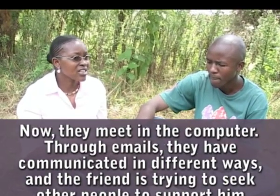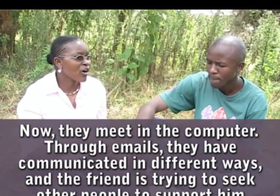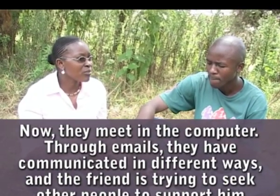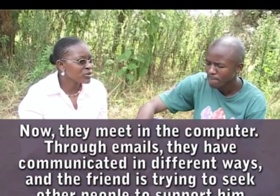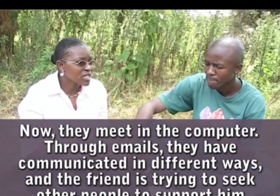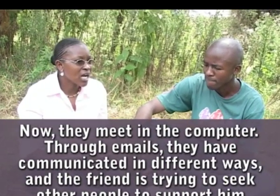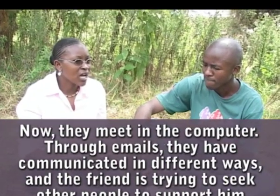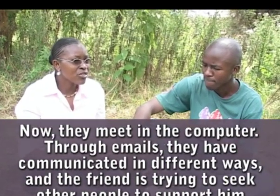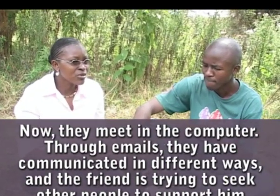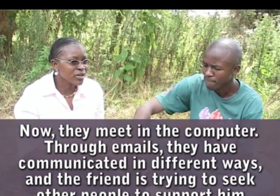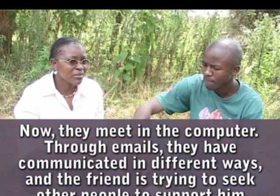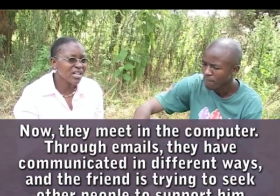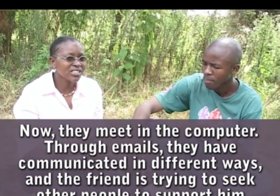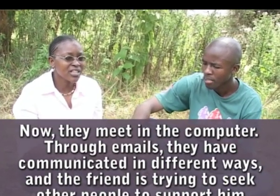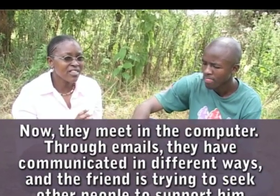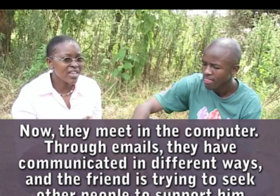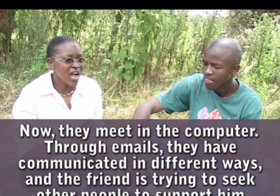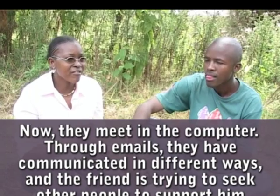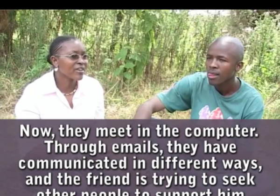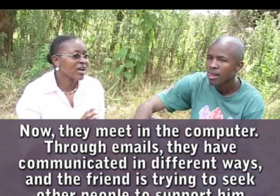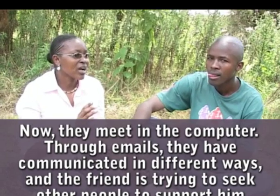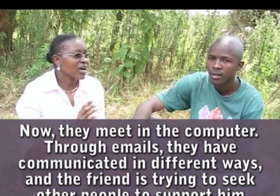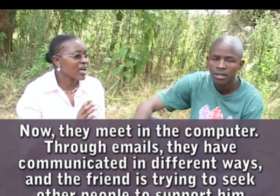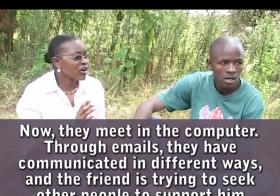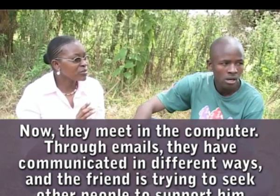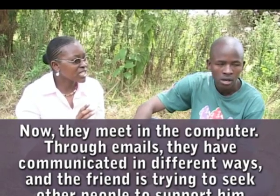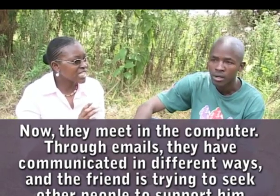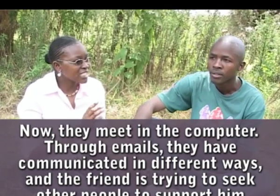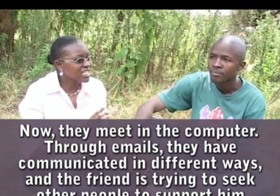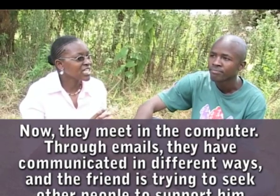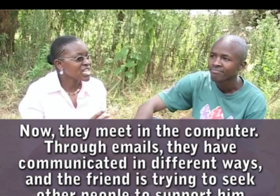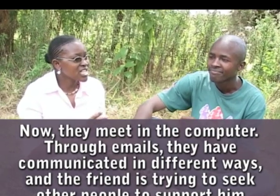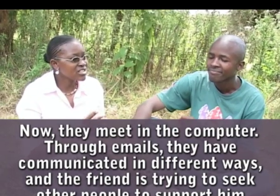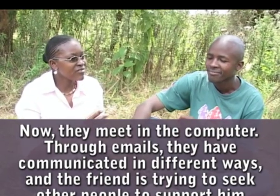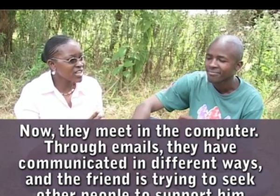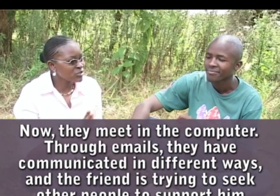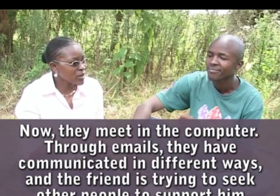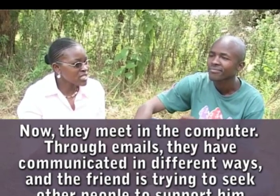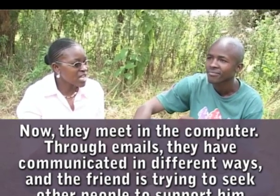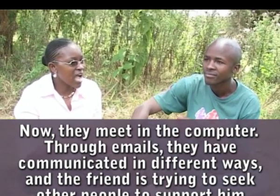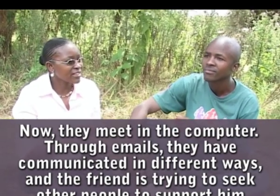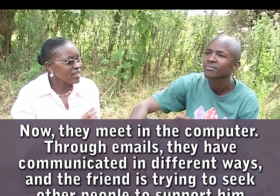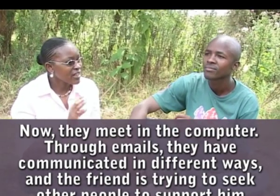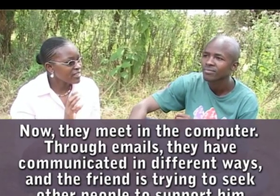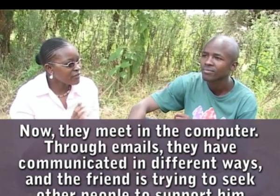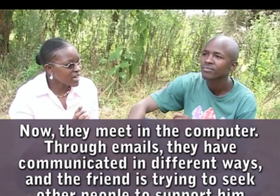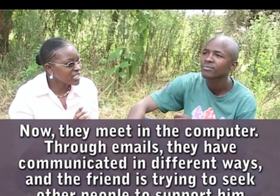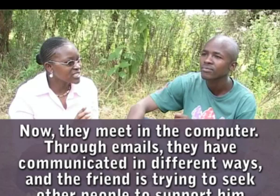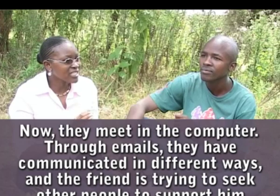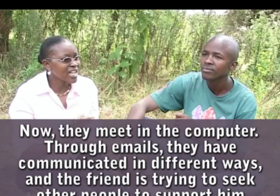the computer. Through emails, they have communicated in different ways, and the friend is trying